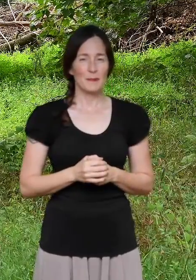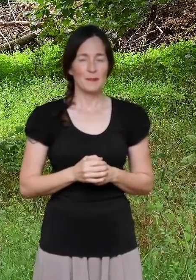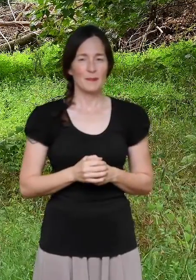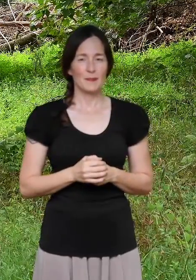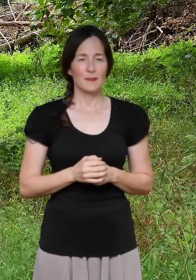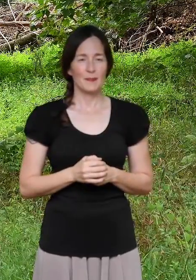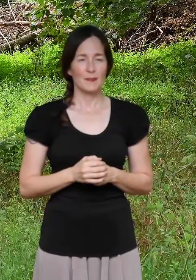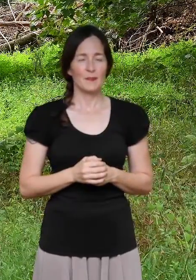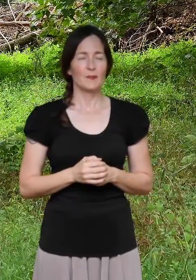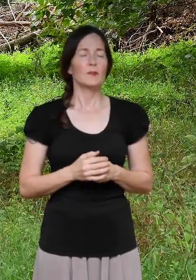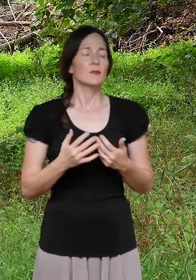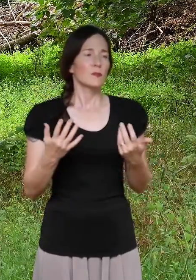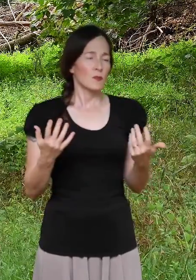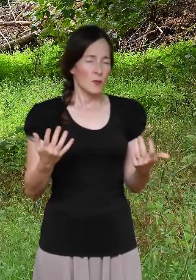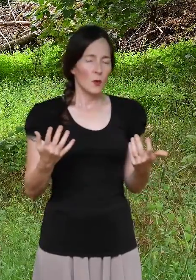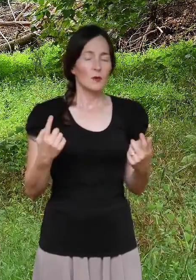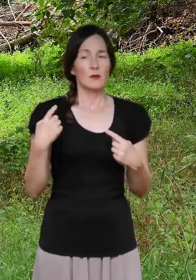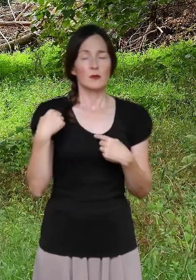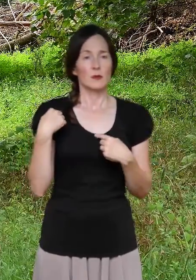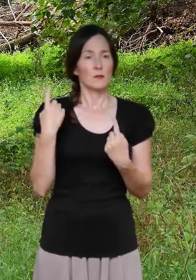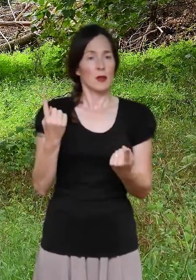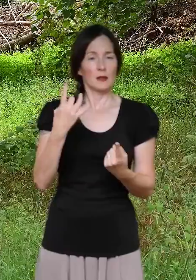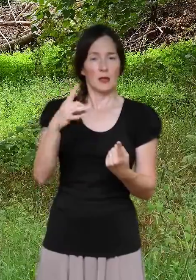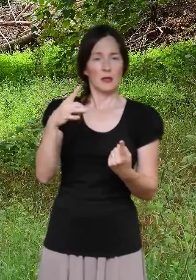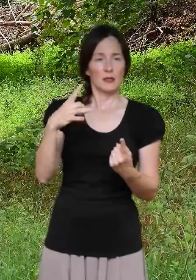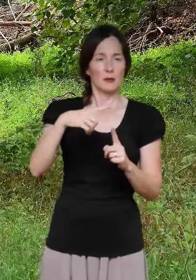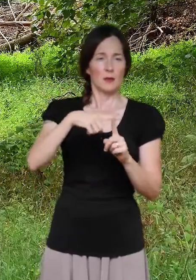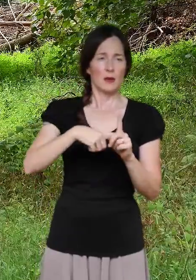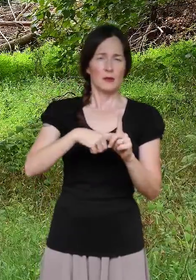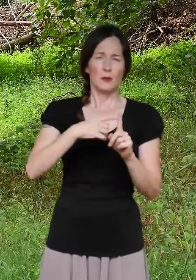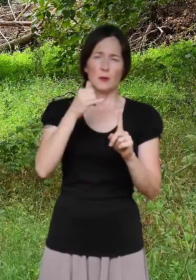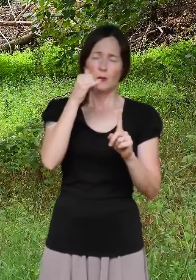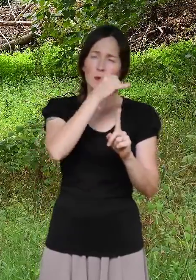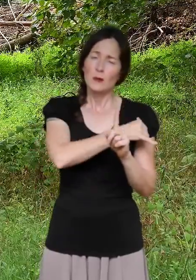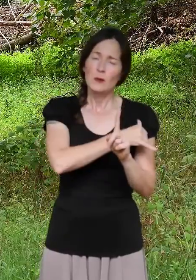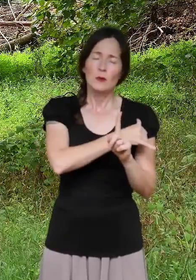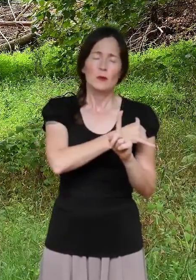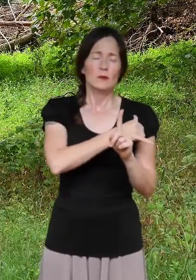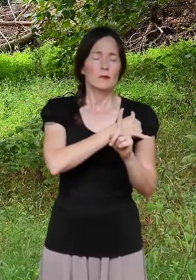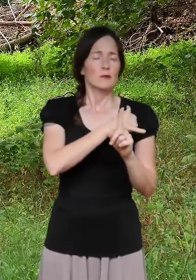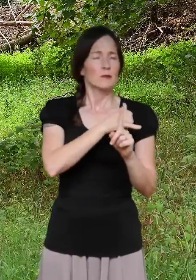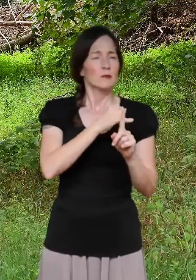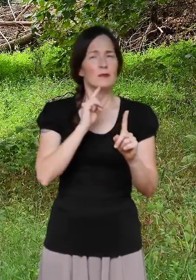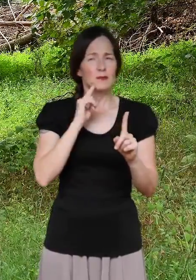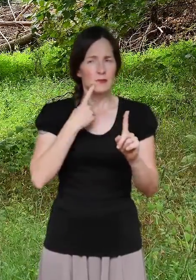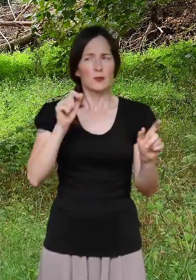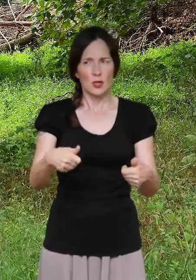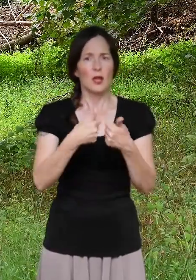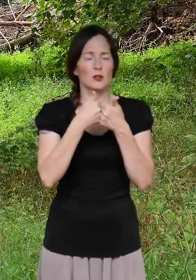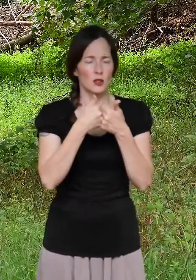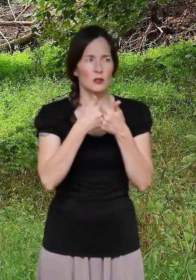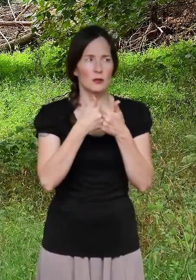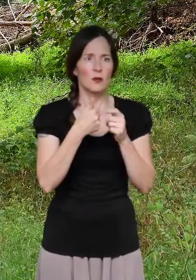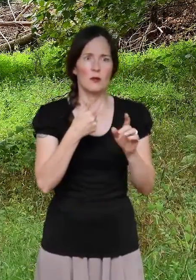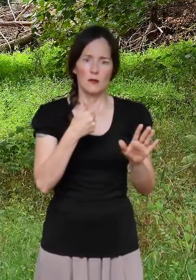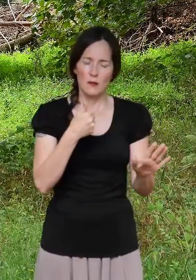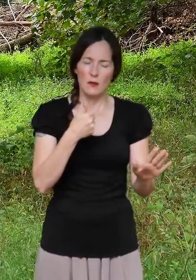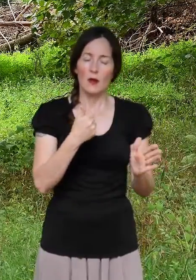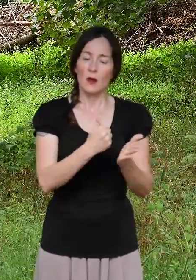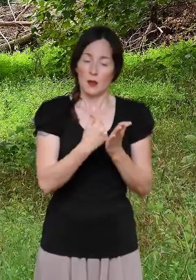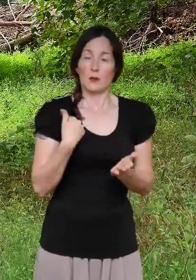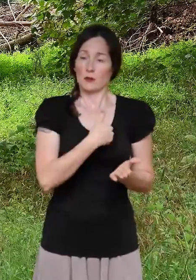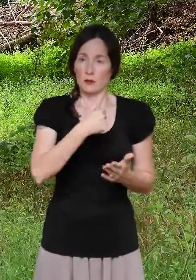unprecedented challenges of the past 18 months have served to remind all of us that it is sometimes in the midst of